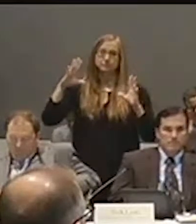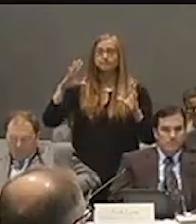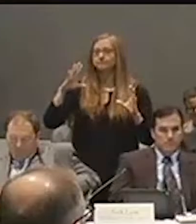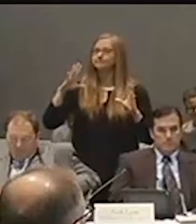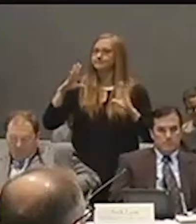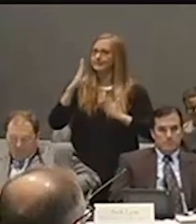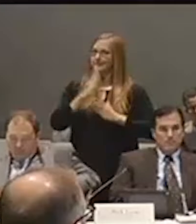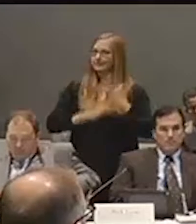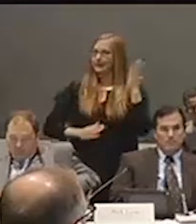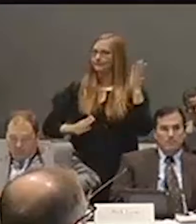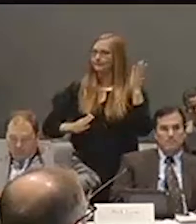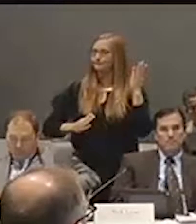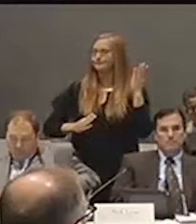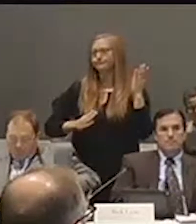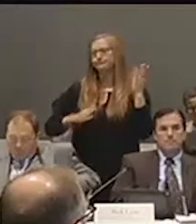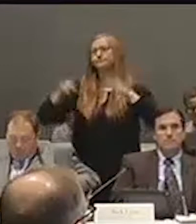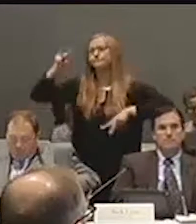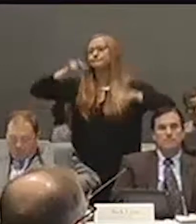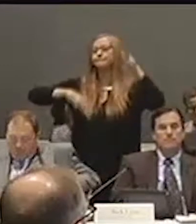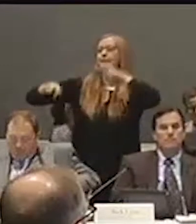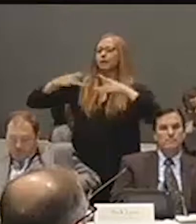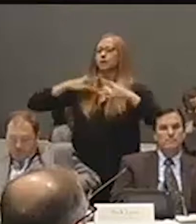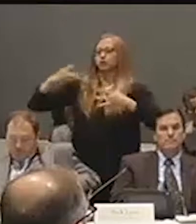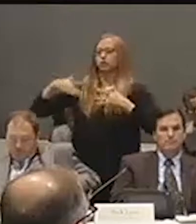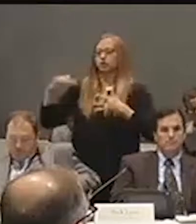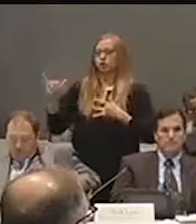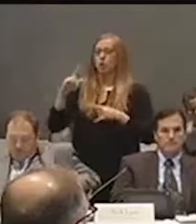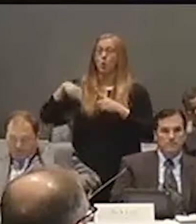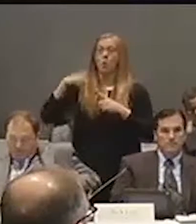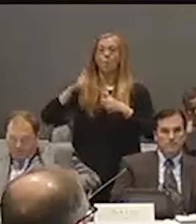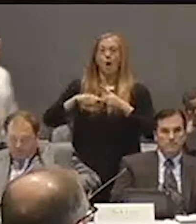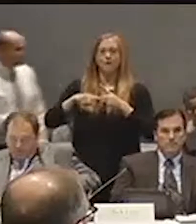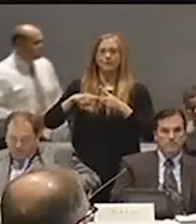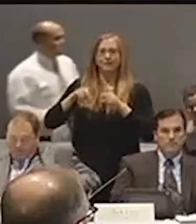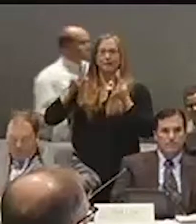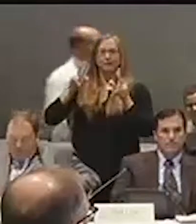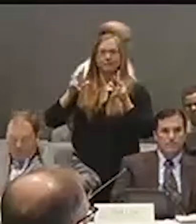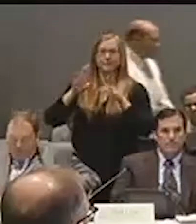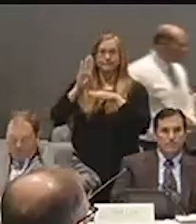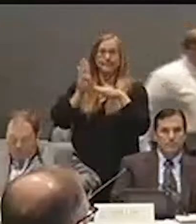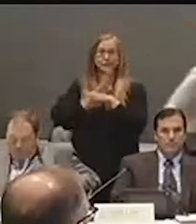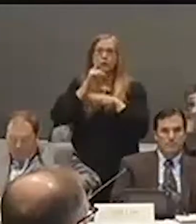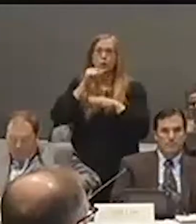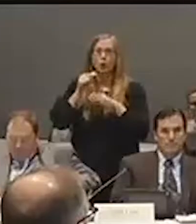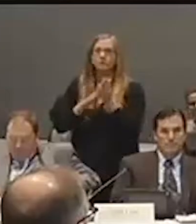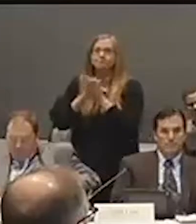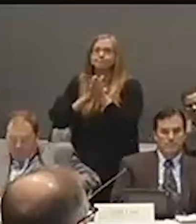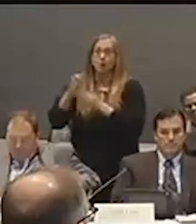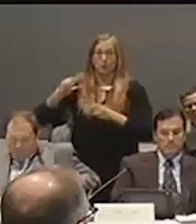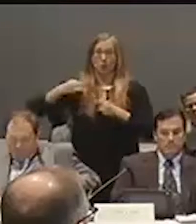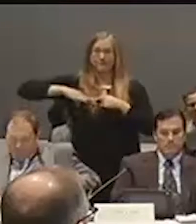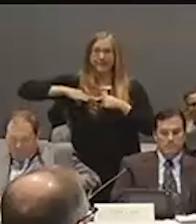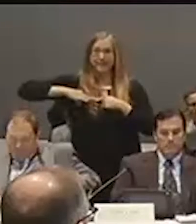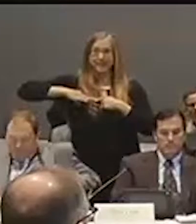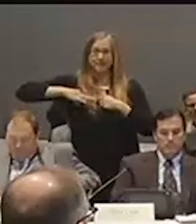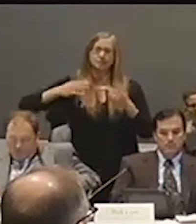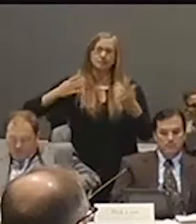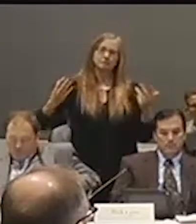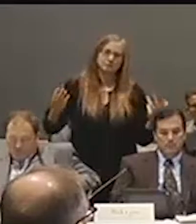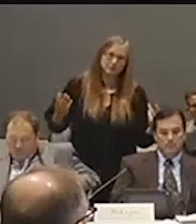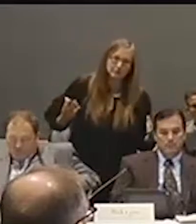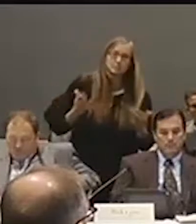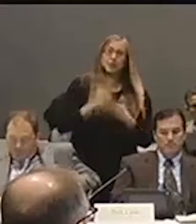concerns, because whenever you introduce a profit-oriented entity, there may be benefits to that. There may be some